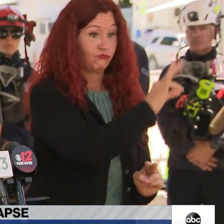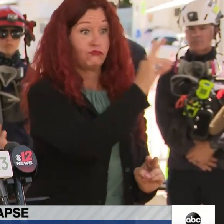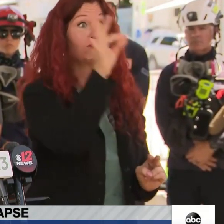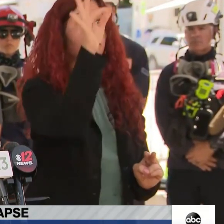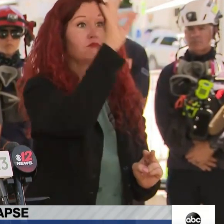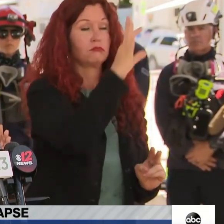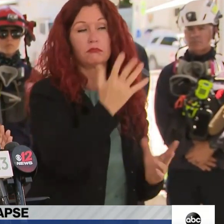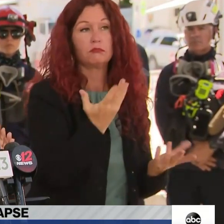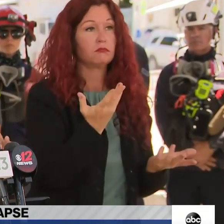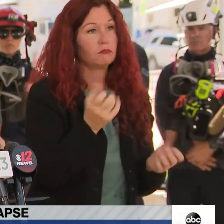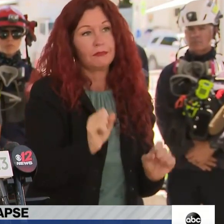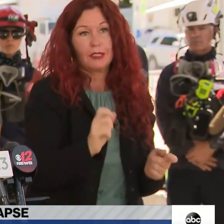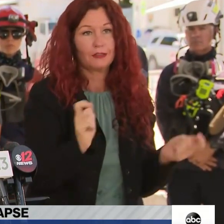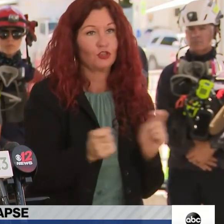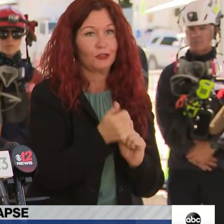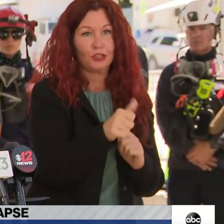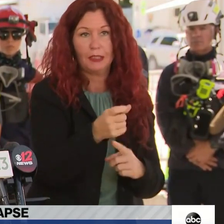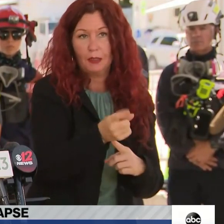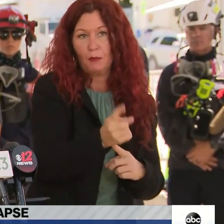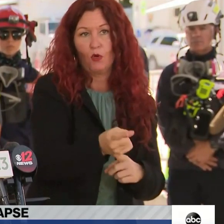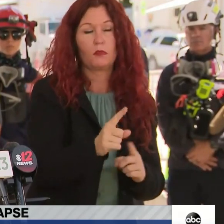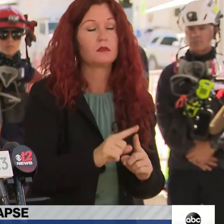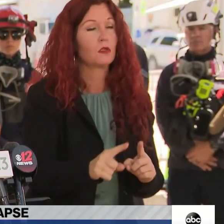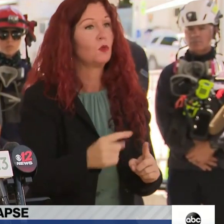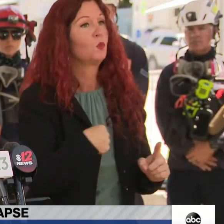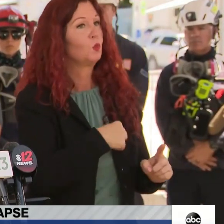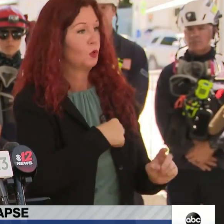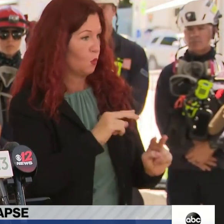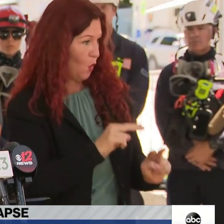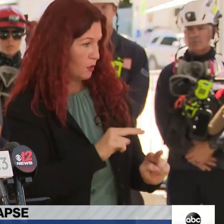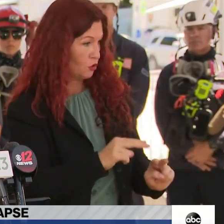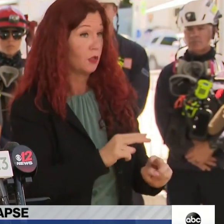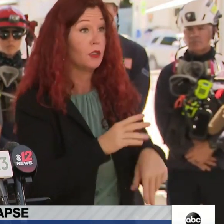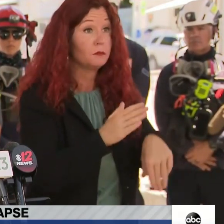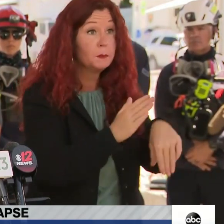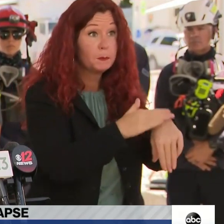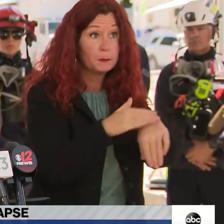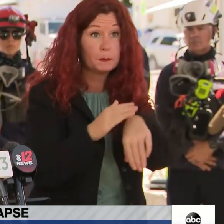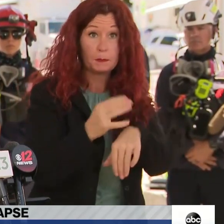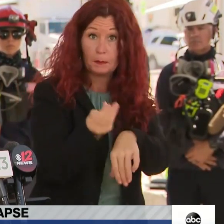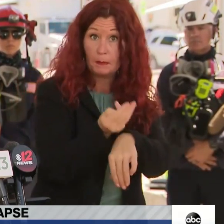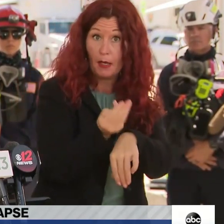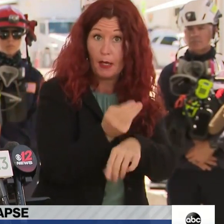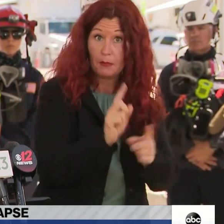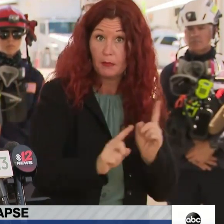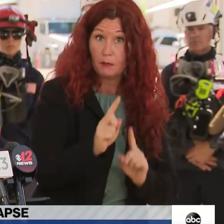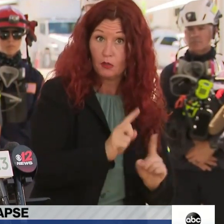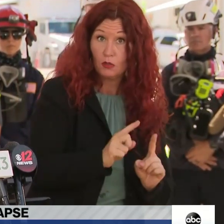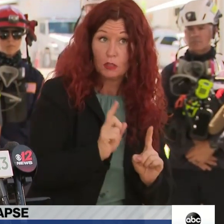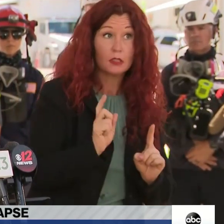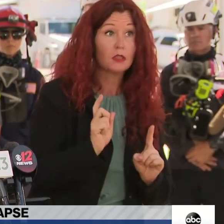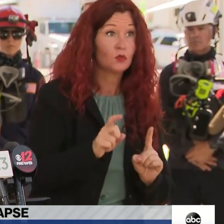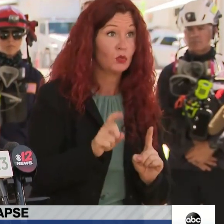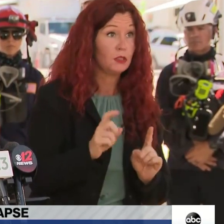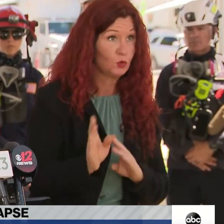urge everybody at home to take the necessary precautions. You know what to do. We're being briefed regularly by the National